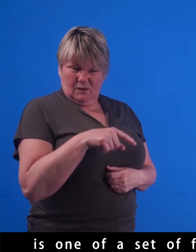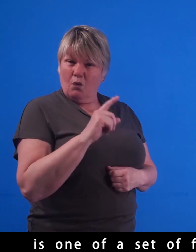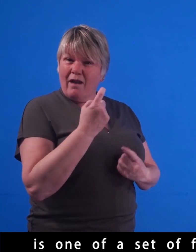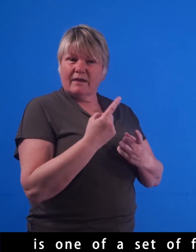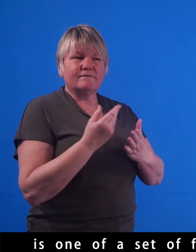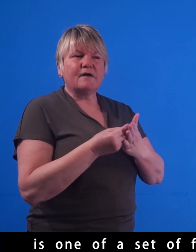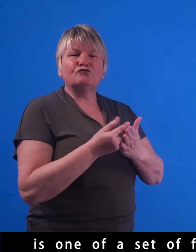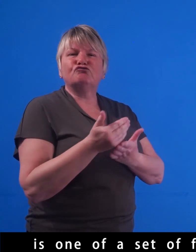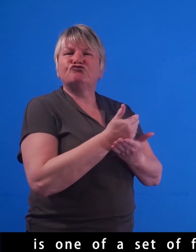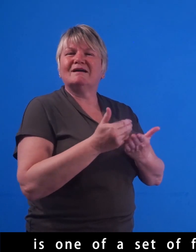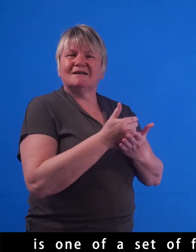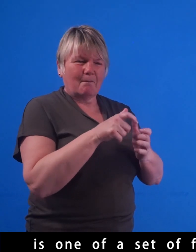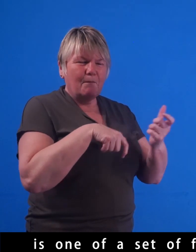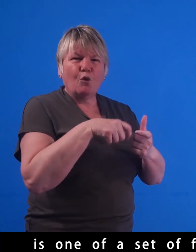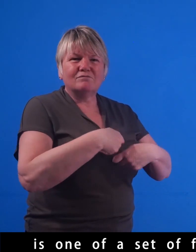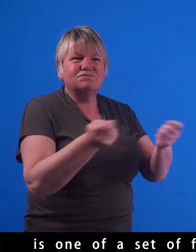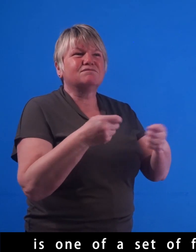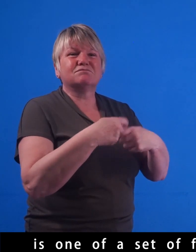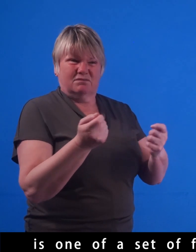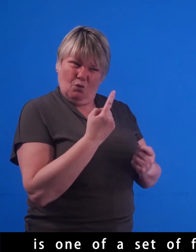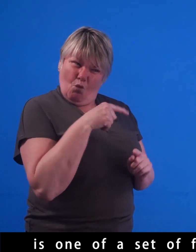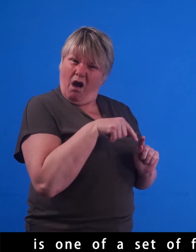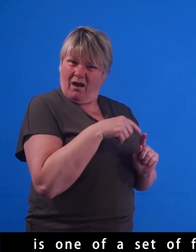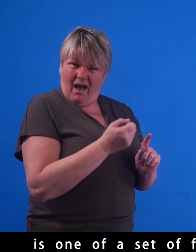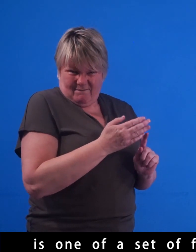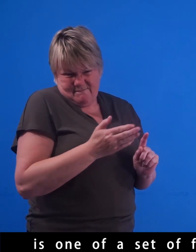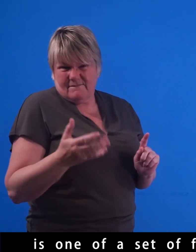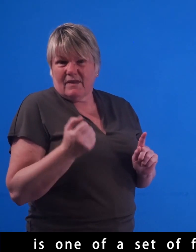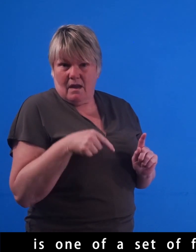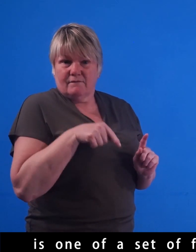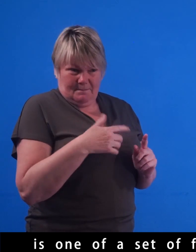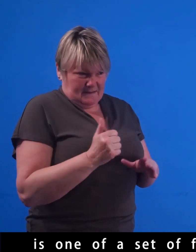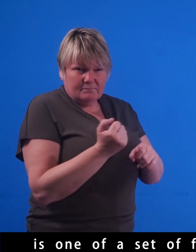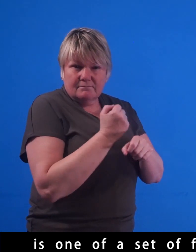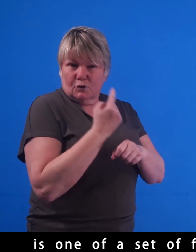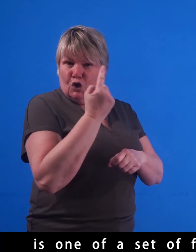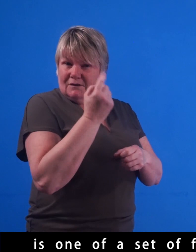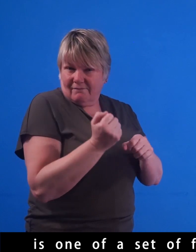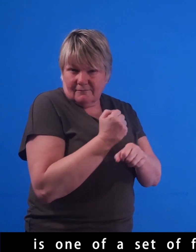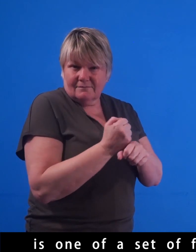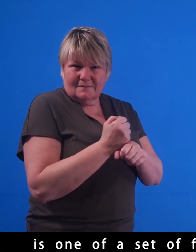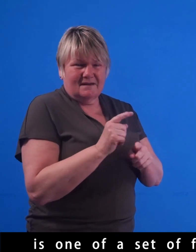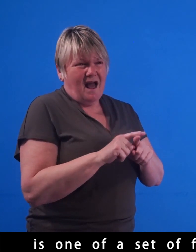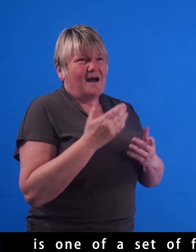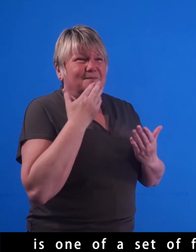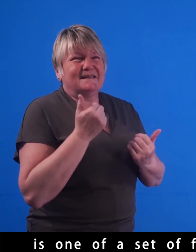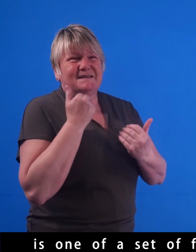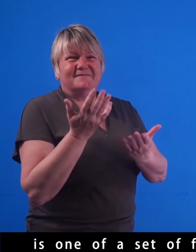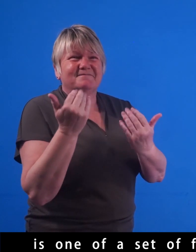is one of a set of fundraising booklets which she produced, with a heartfelt plea for contributions.